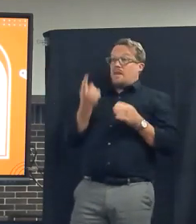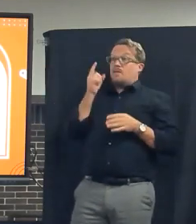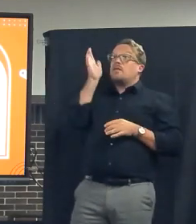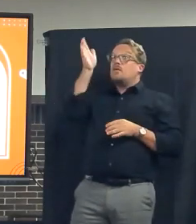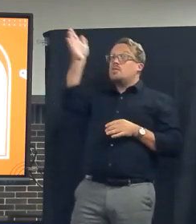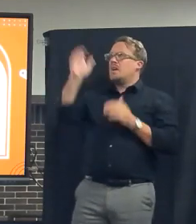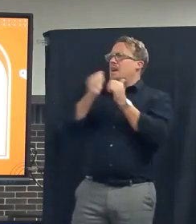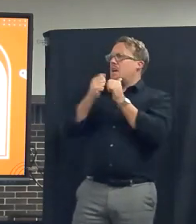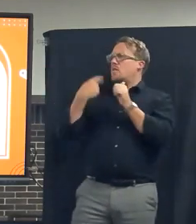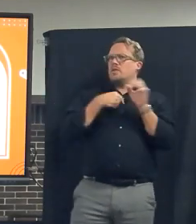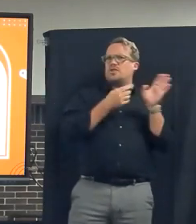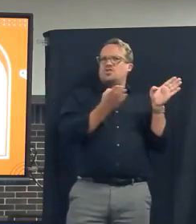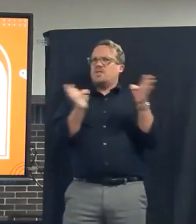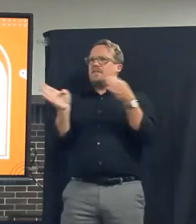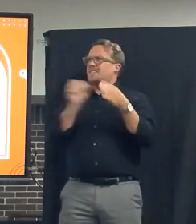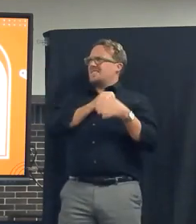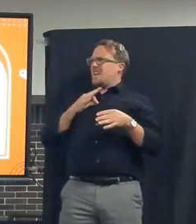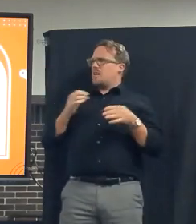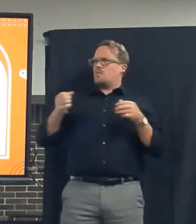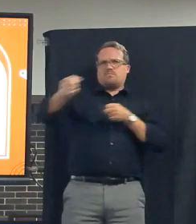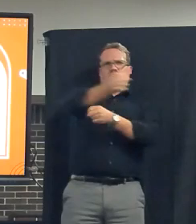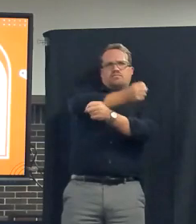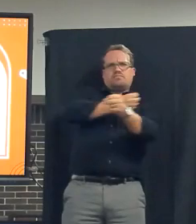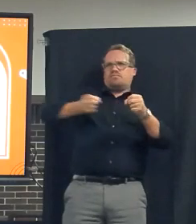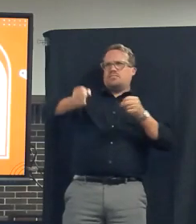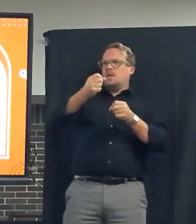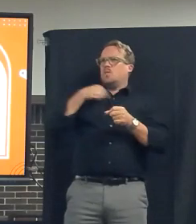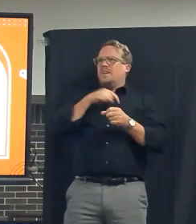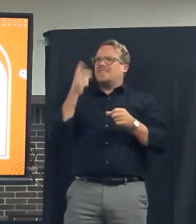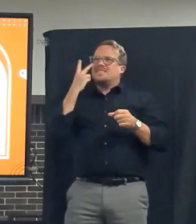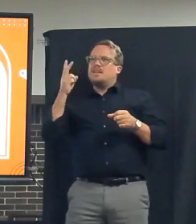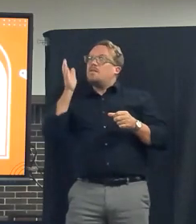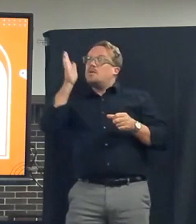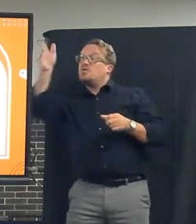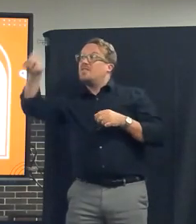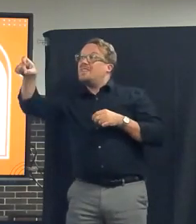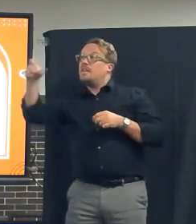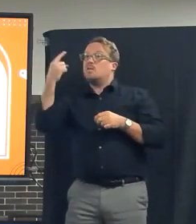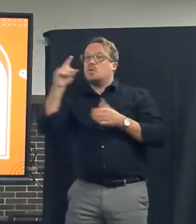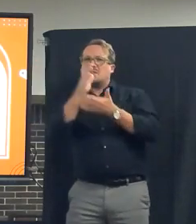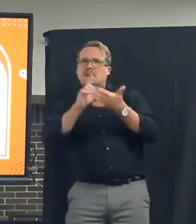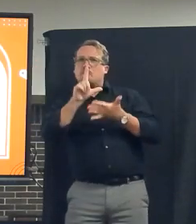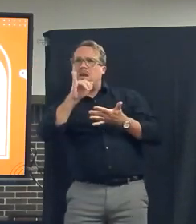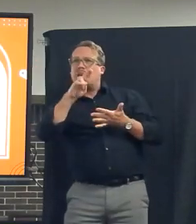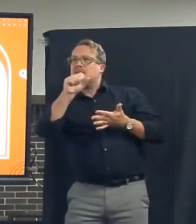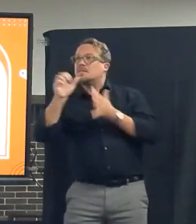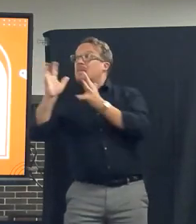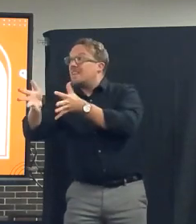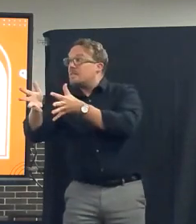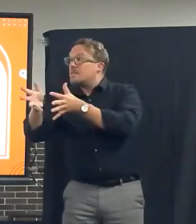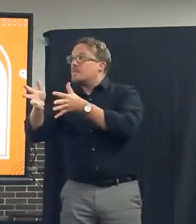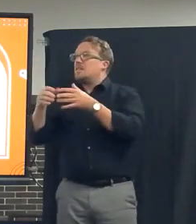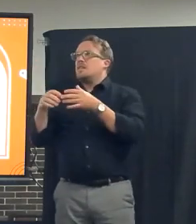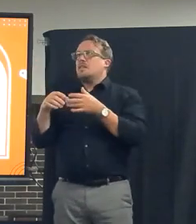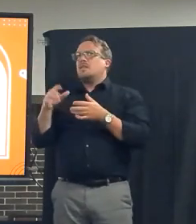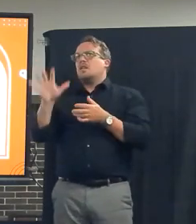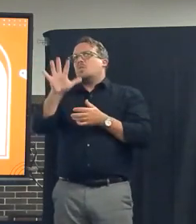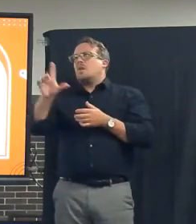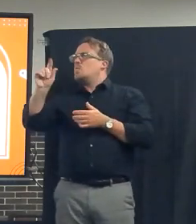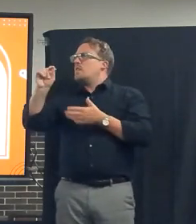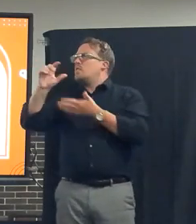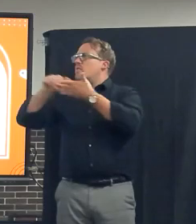shifting personnel around campus. We see a future need for some of those lines. Most of them are around